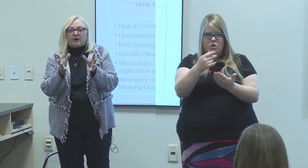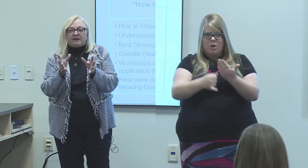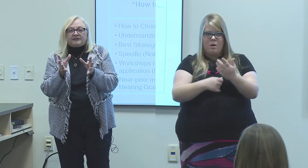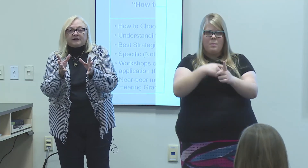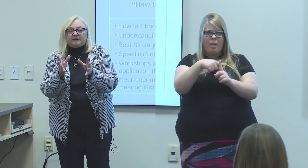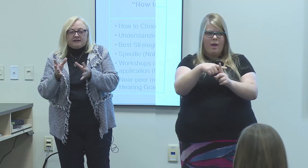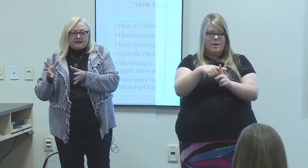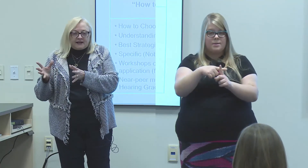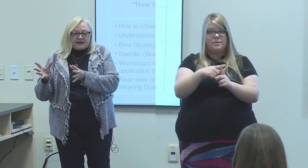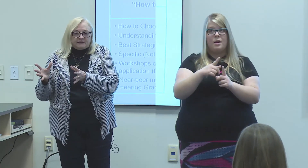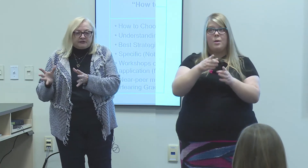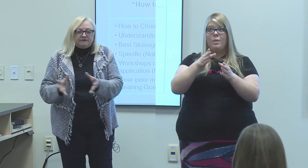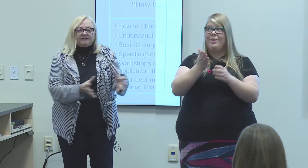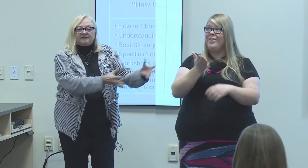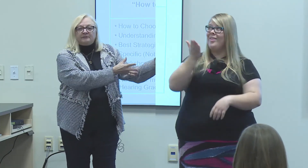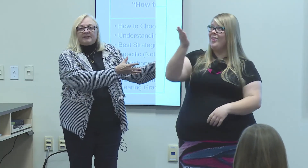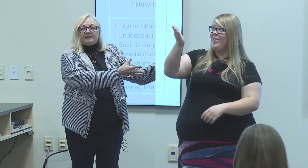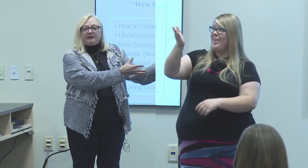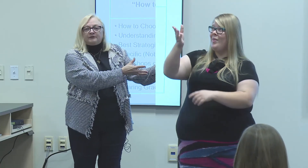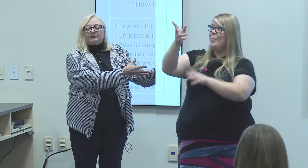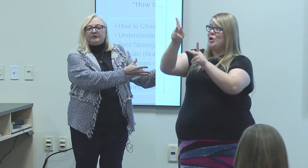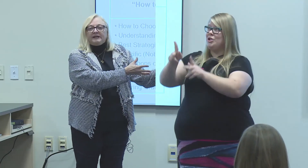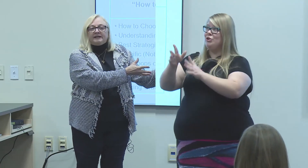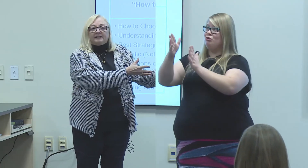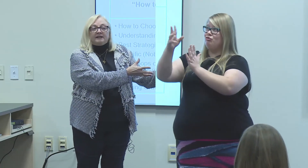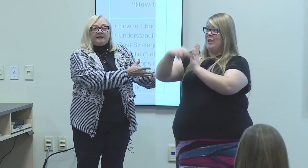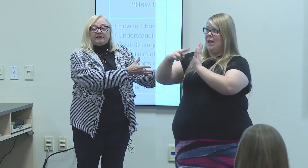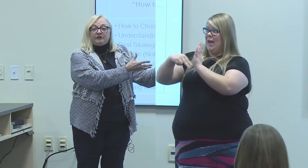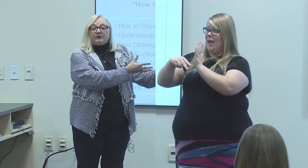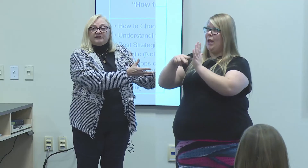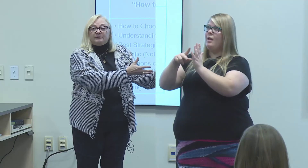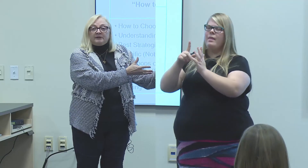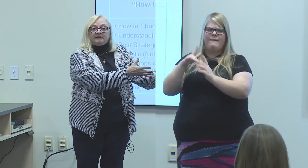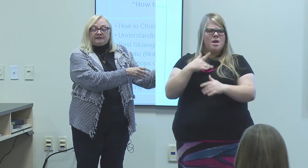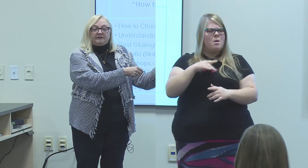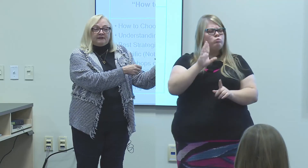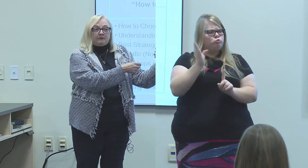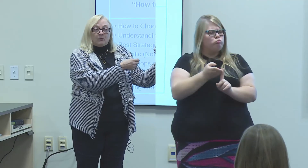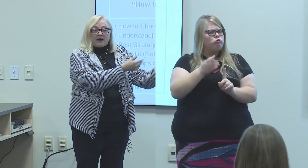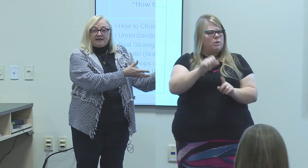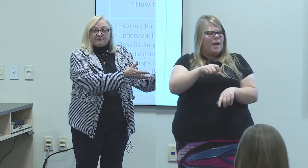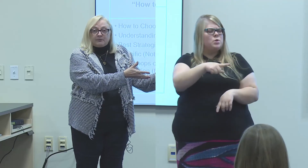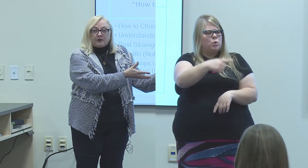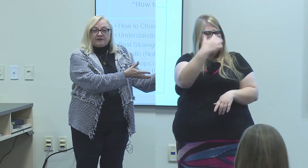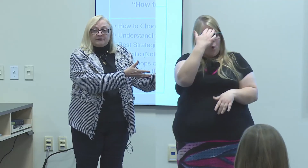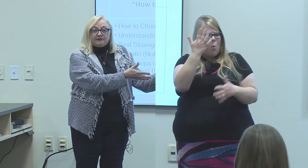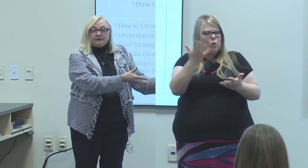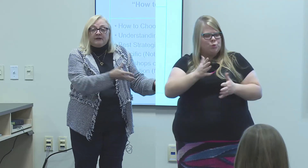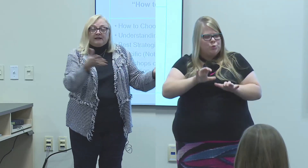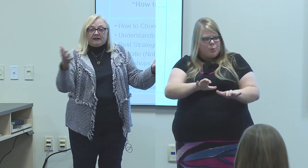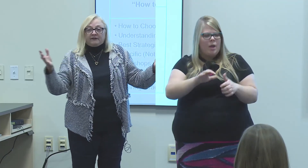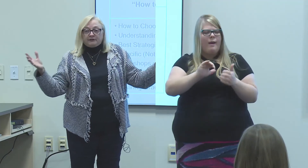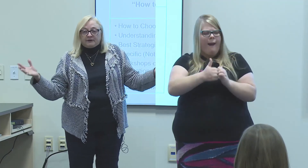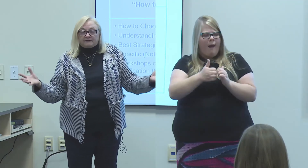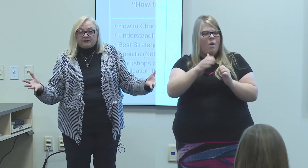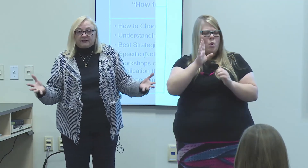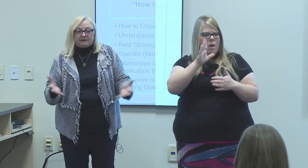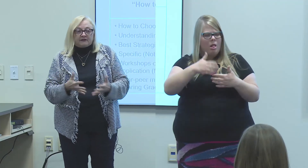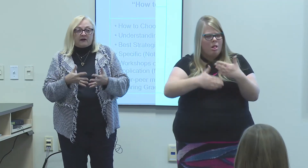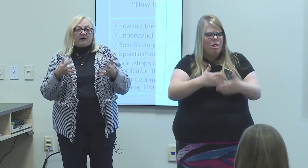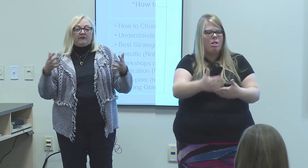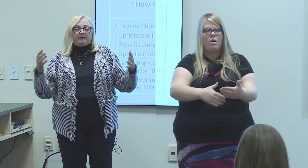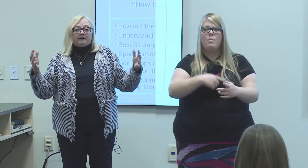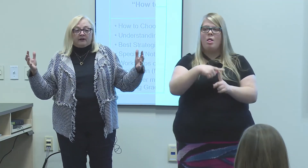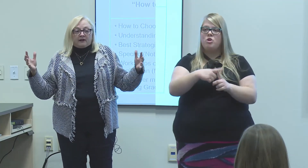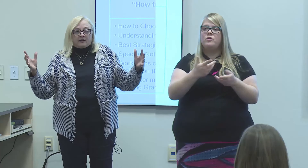develop a project, and convince somebody else who's reading it that you can do it, and why it's important to do, and that you have